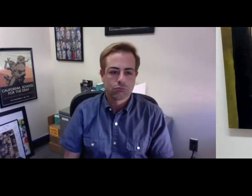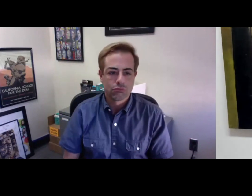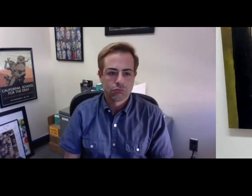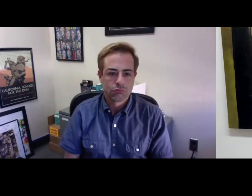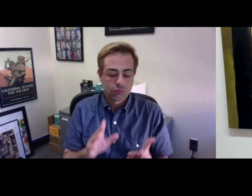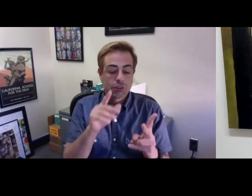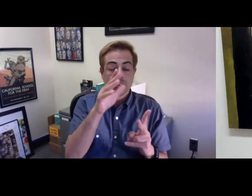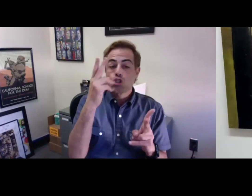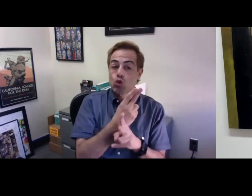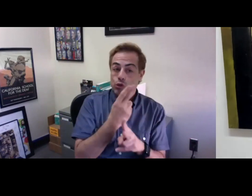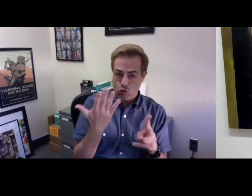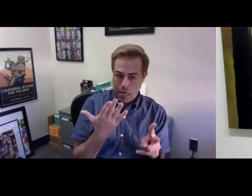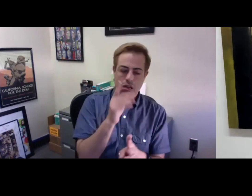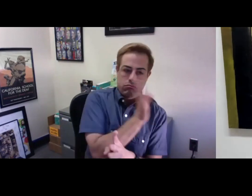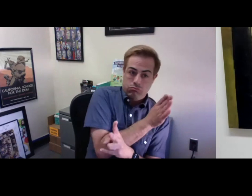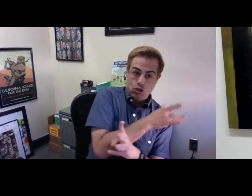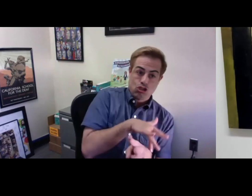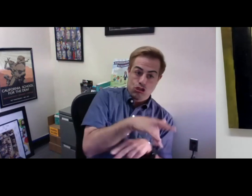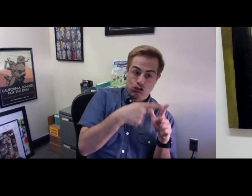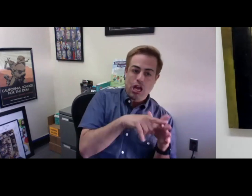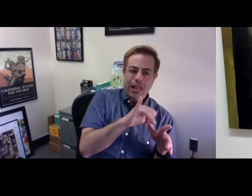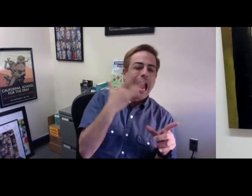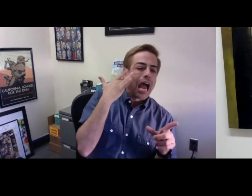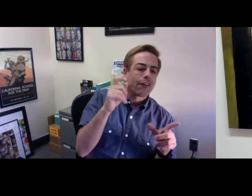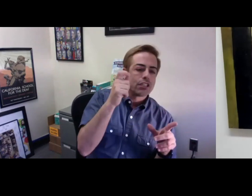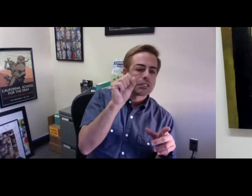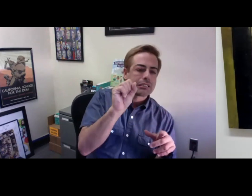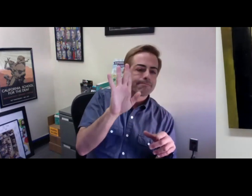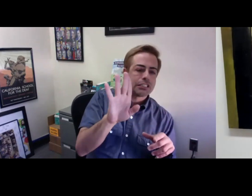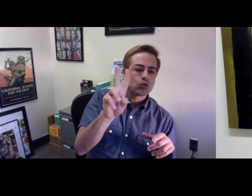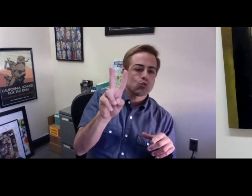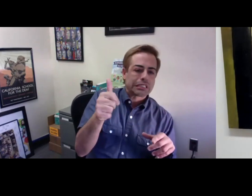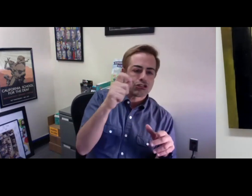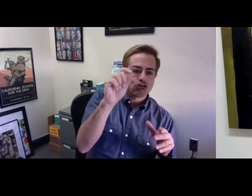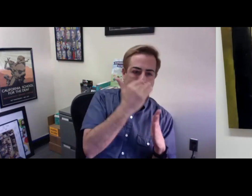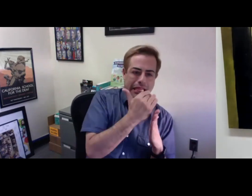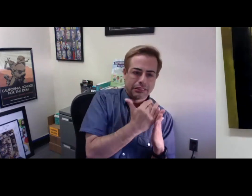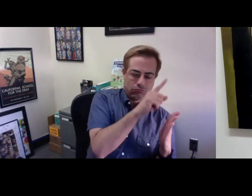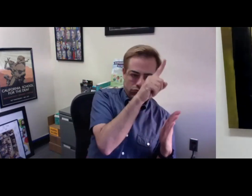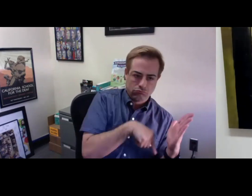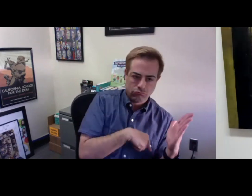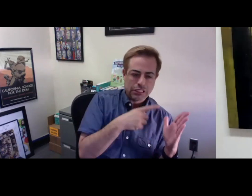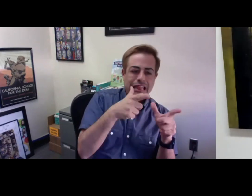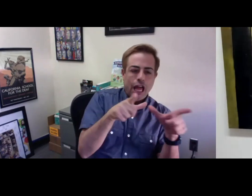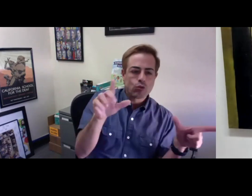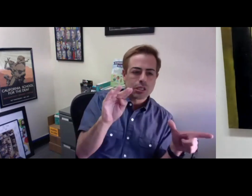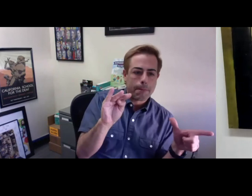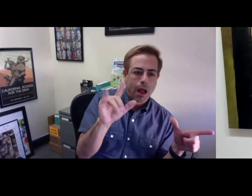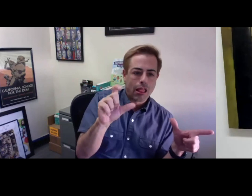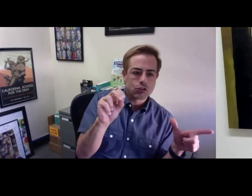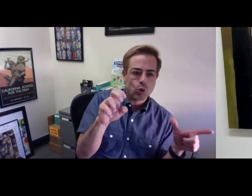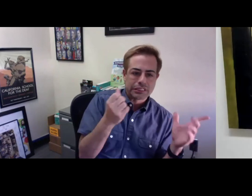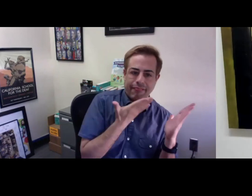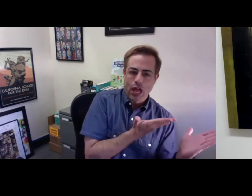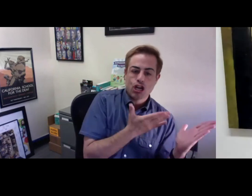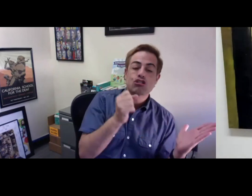ASL and English all the way up to age 22. And we use, in early start, we use the SB 210